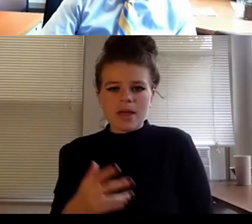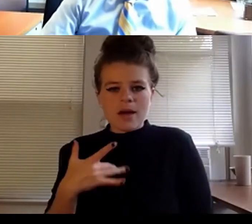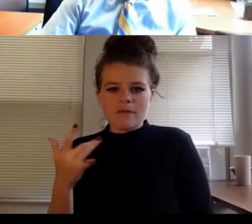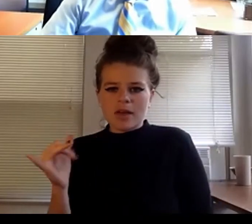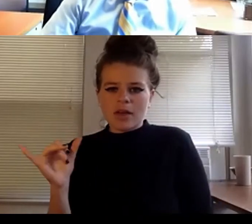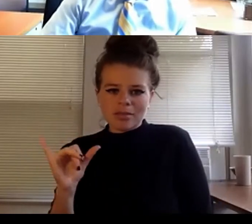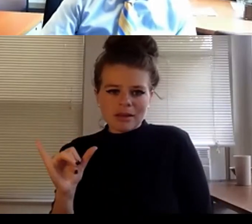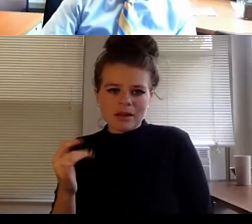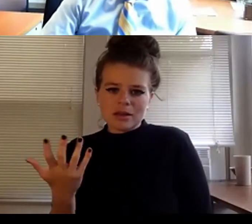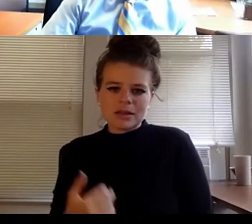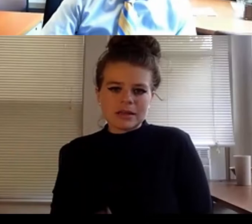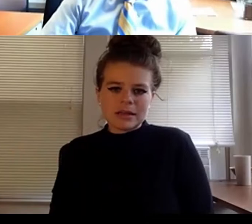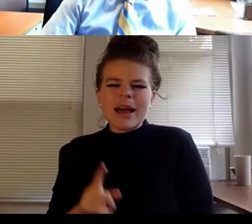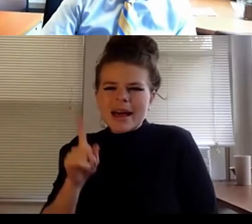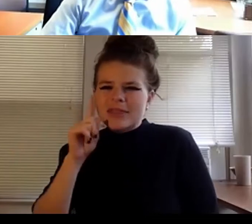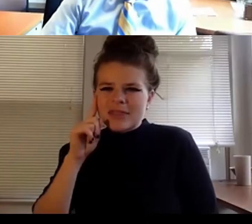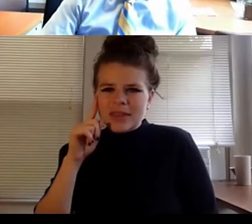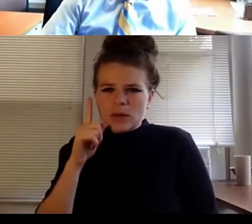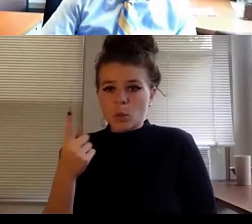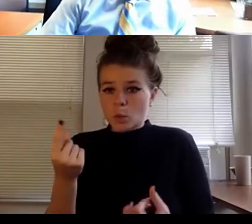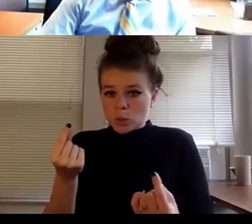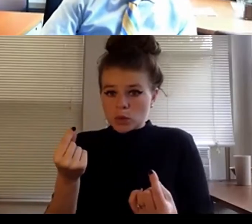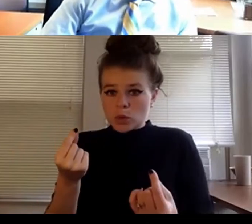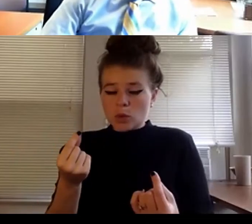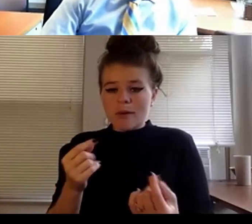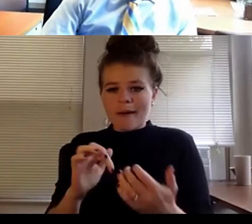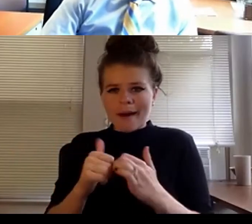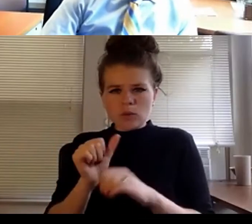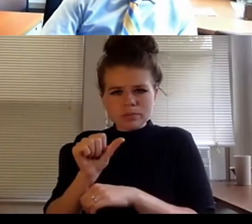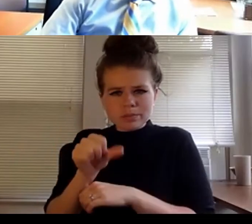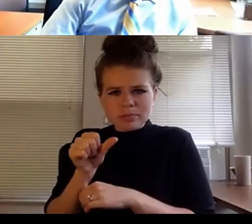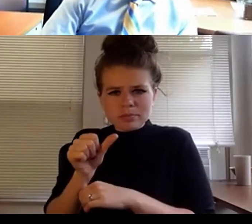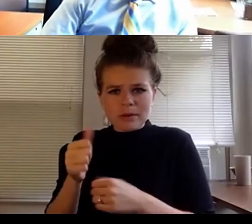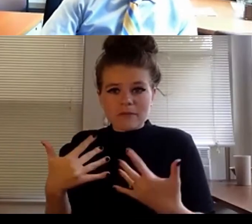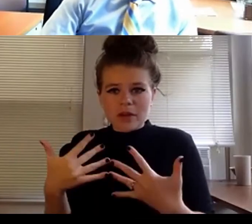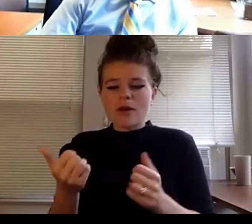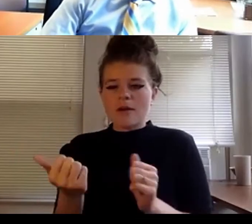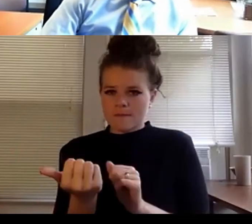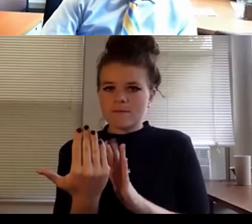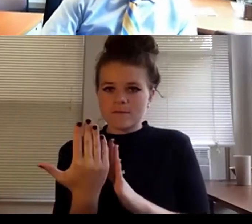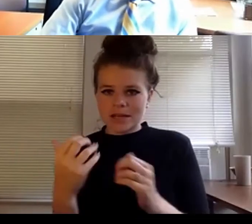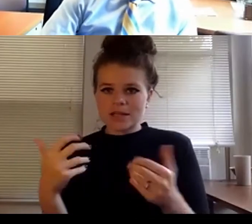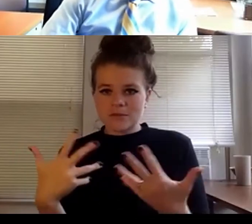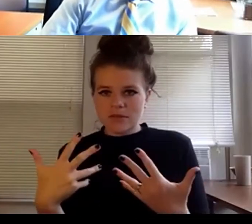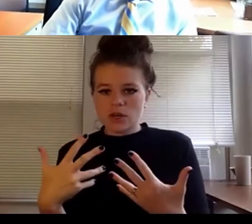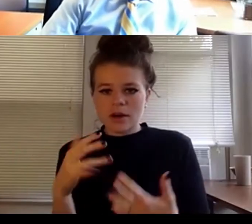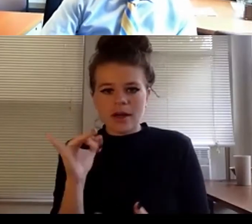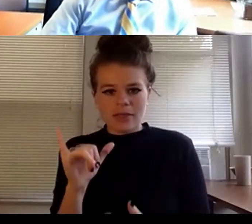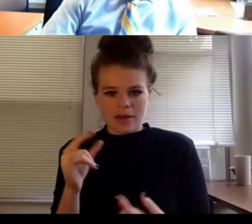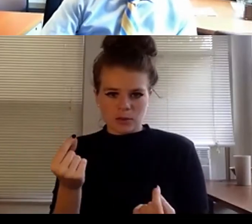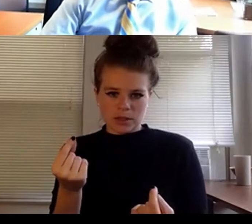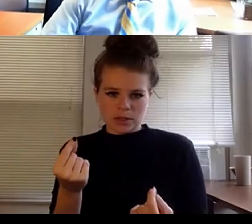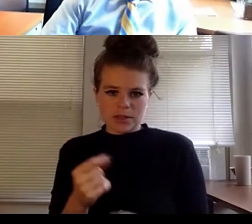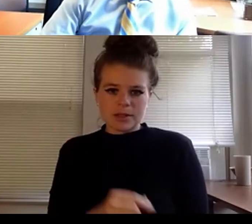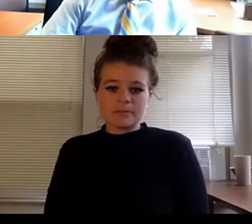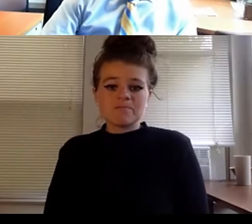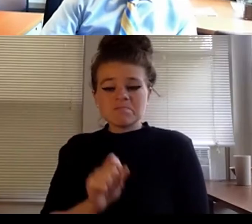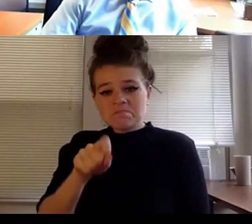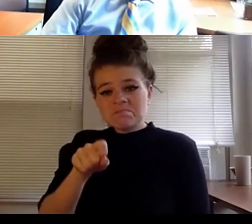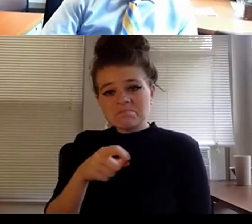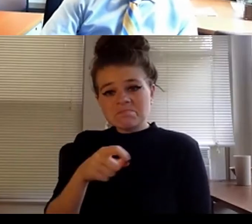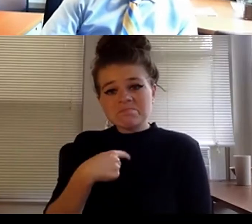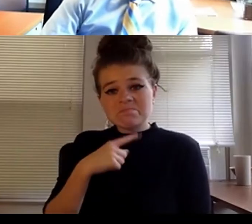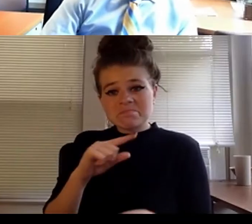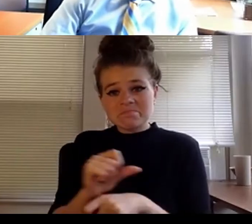little. So I think that what we have to do in order to overcome fear is face it. And I think that's what I did. I said, yes, I am afraid.